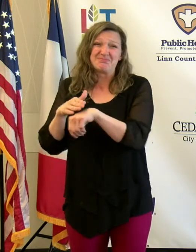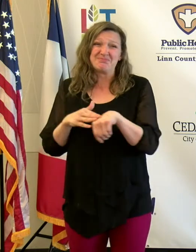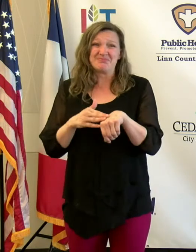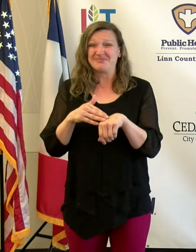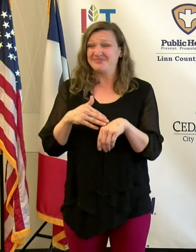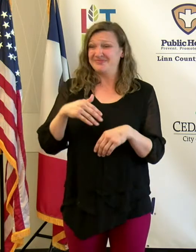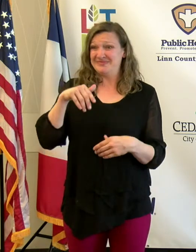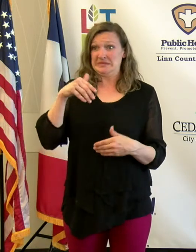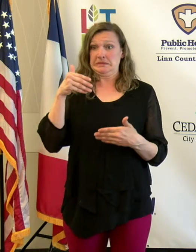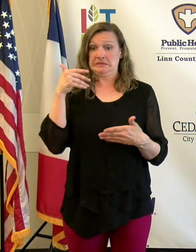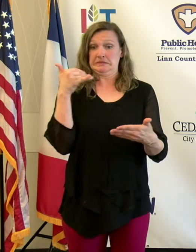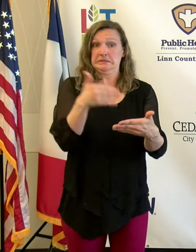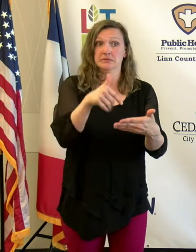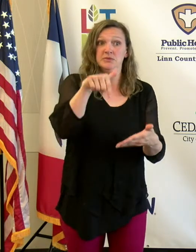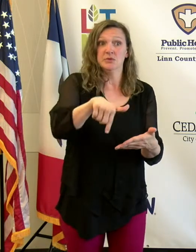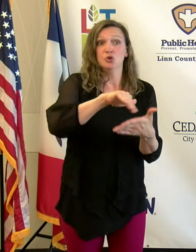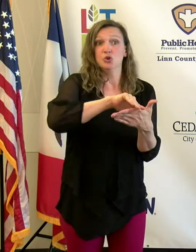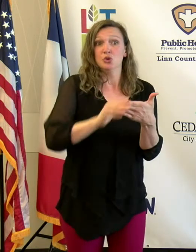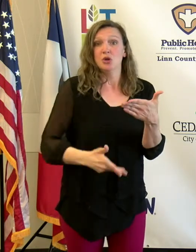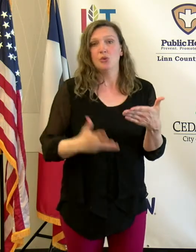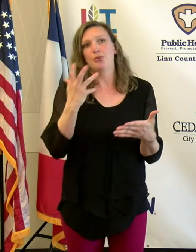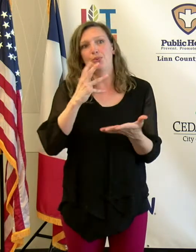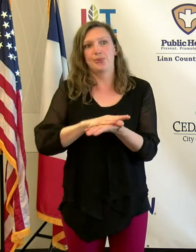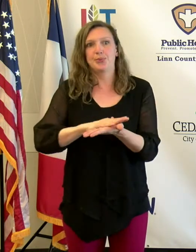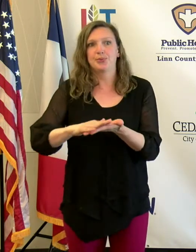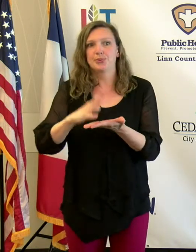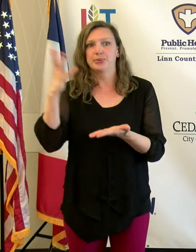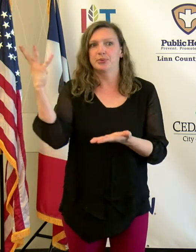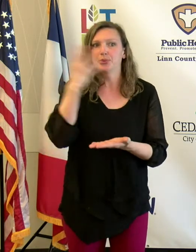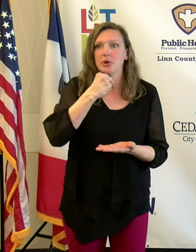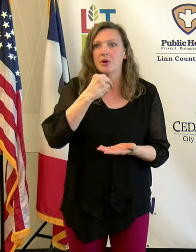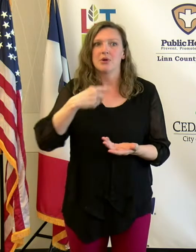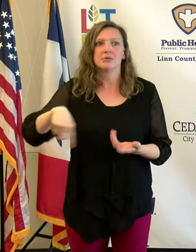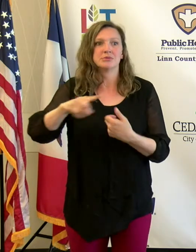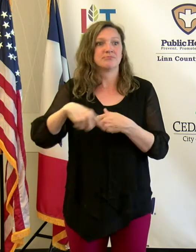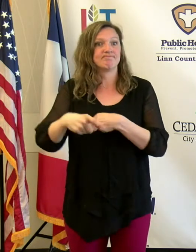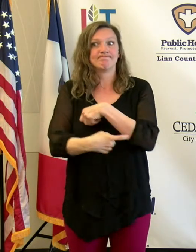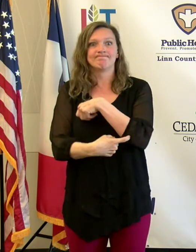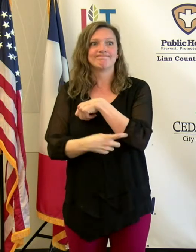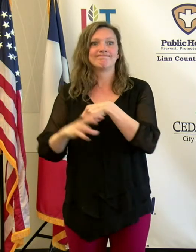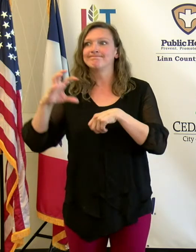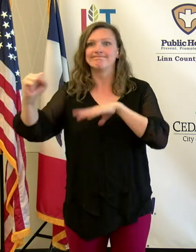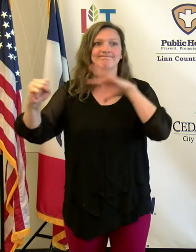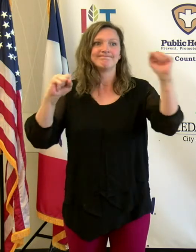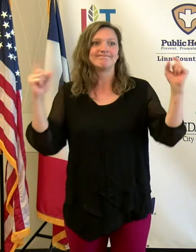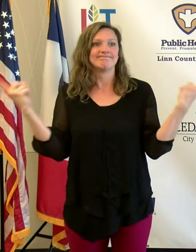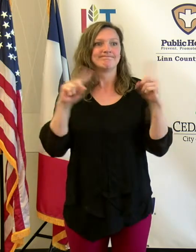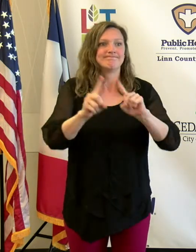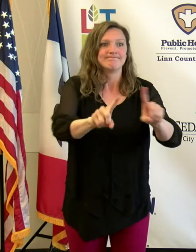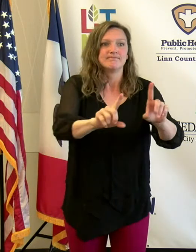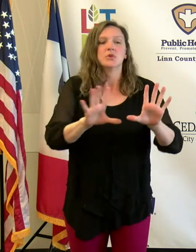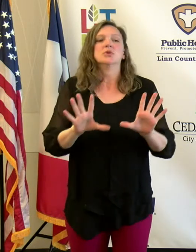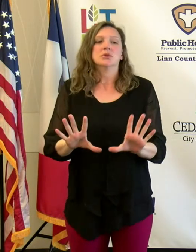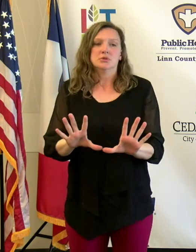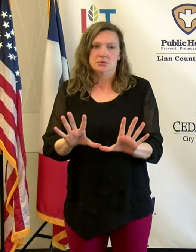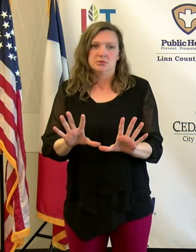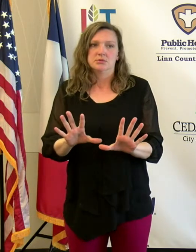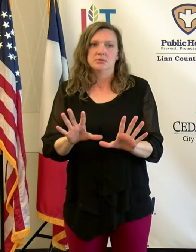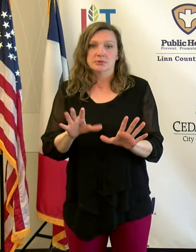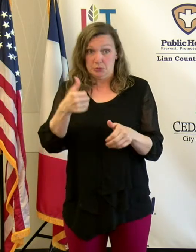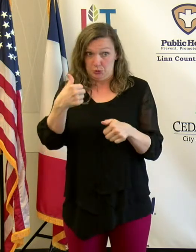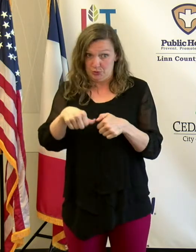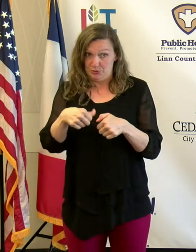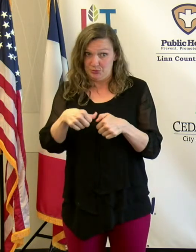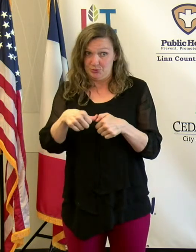time to be outside. While it is important for physical and mental health to get outdoors and to be active,